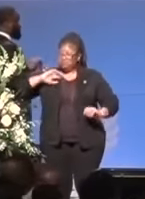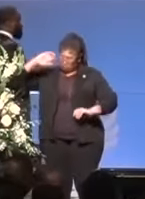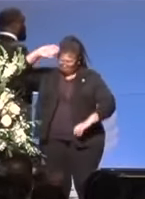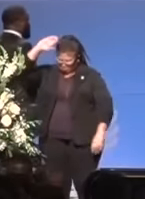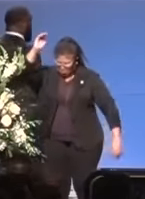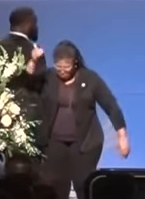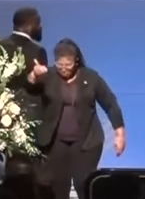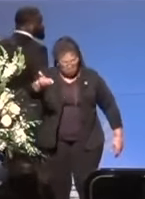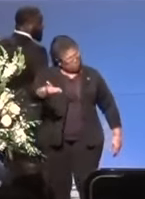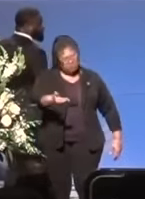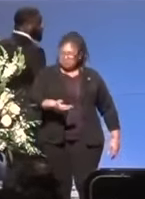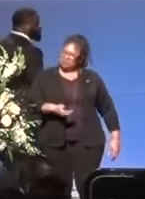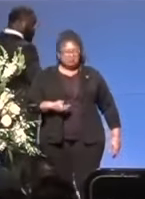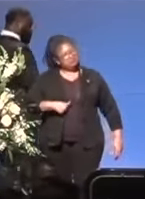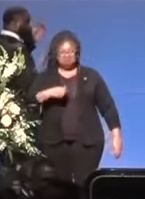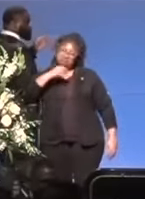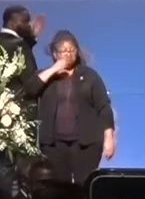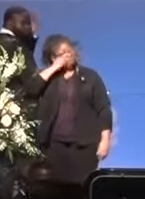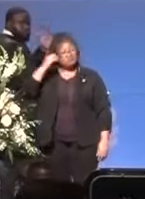with me.